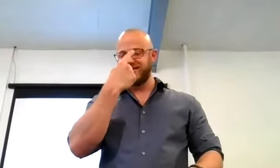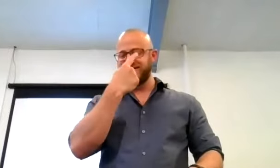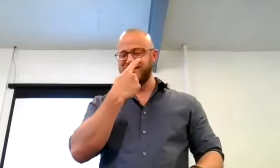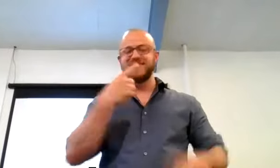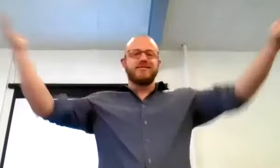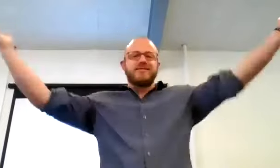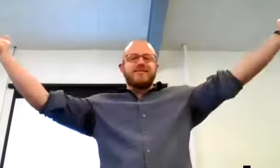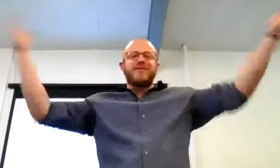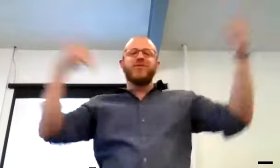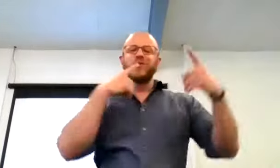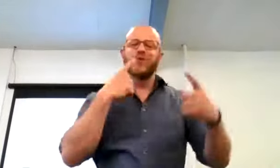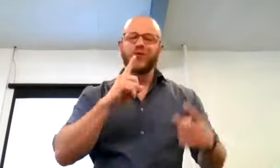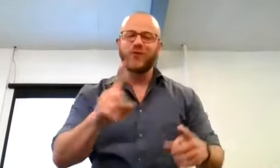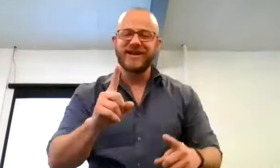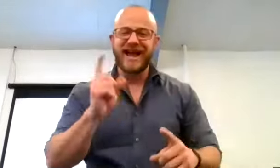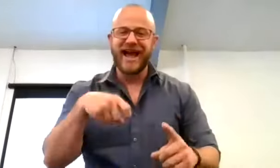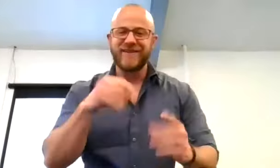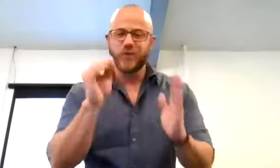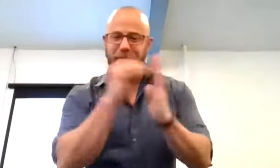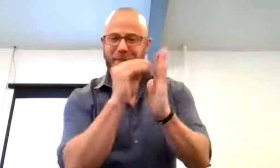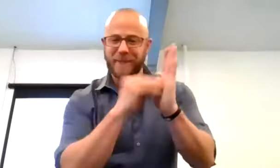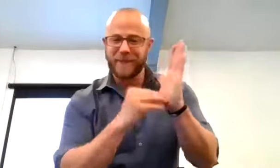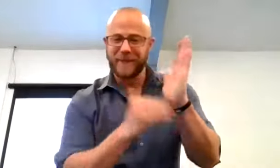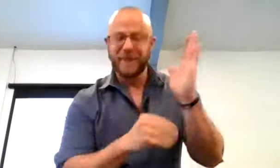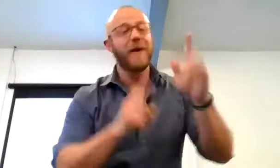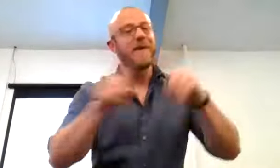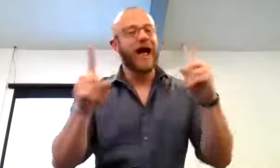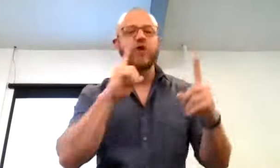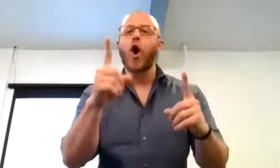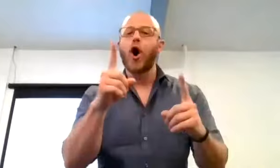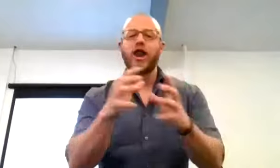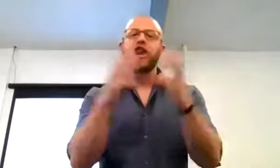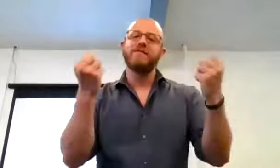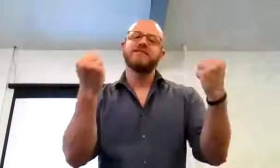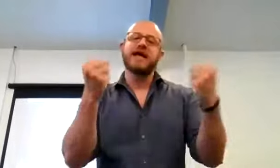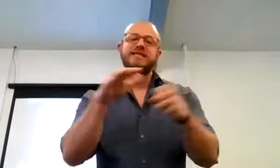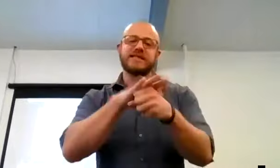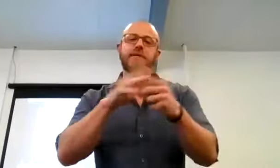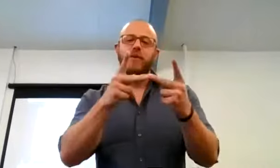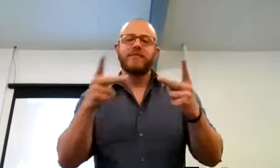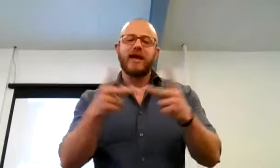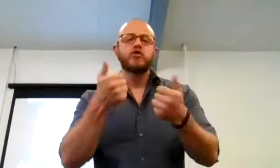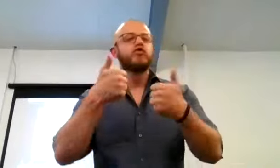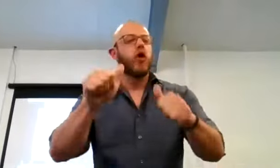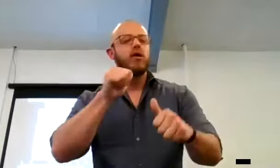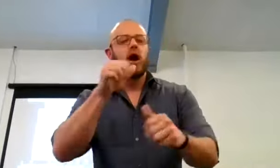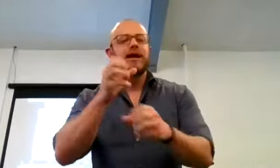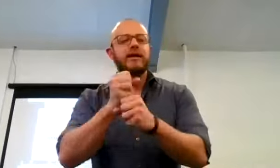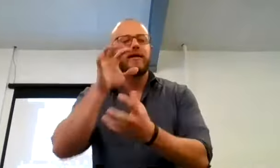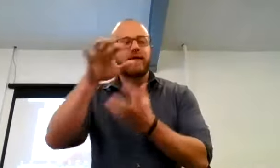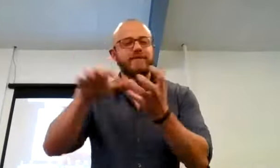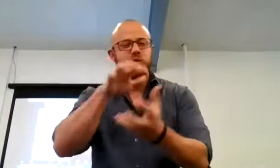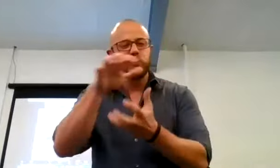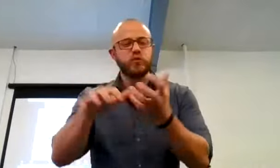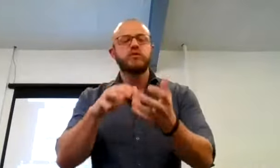Let's see, I don't know. Really, I have to write them all down, but there's are a lot of signs that are in that region, so I